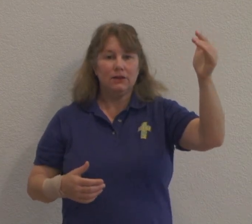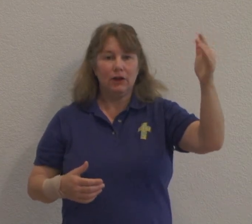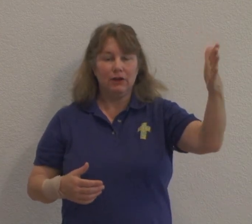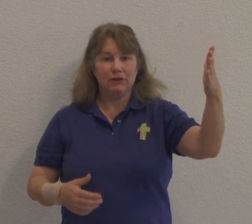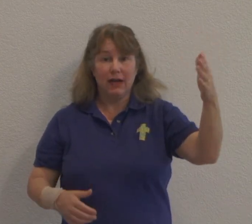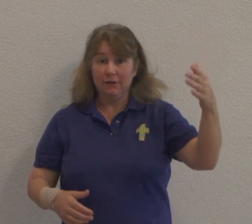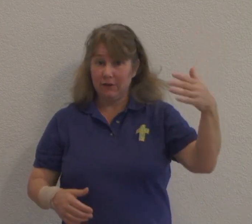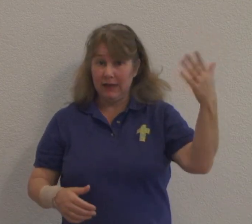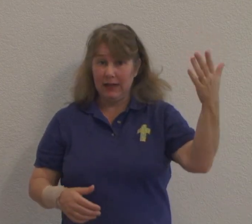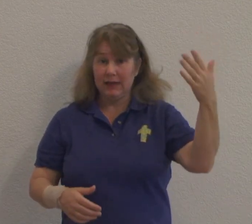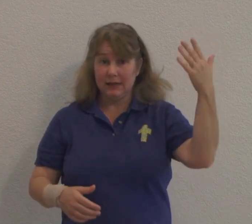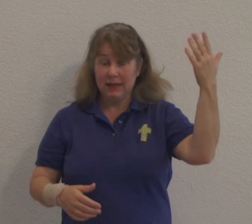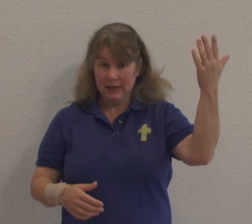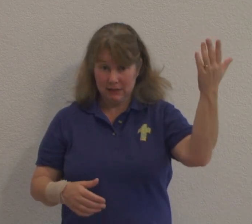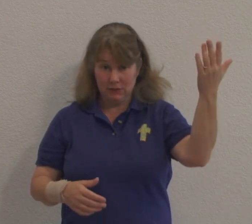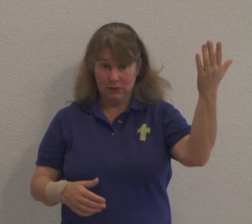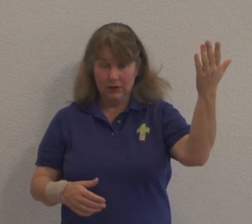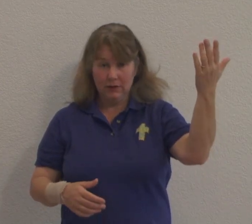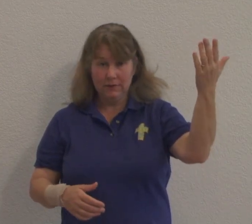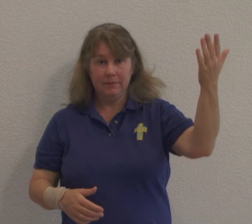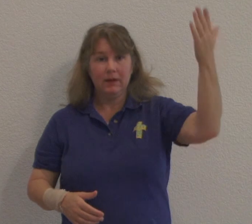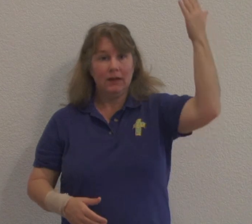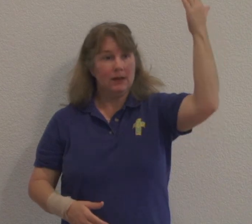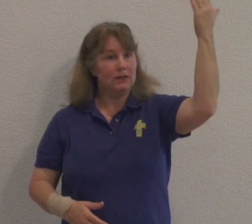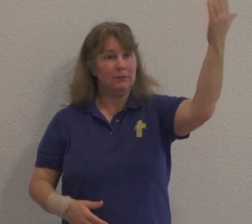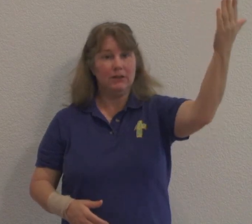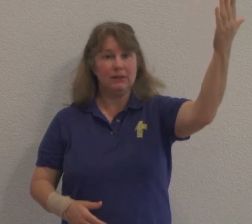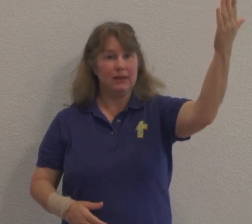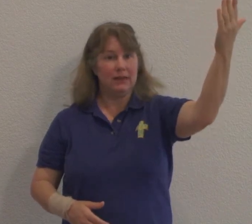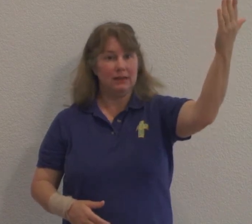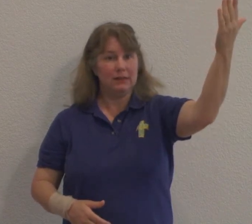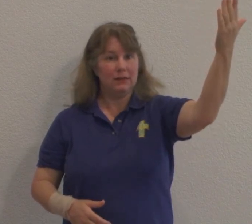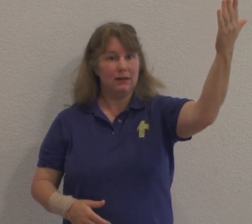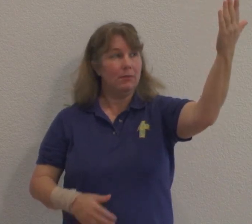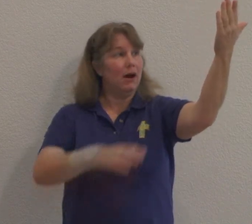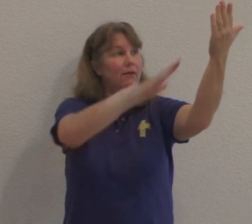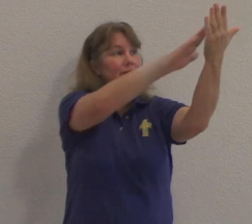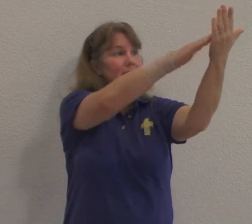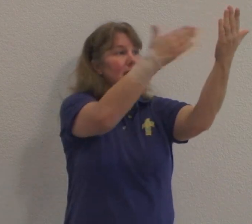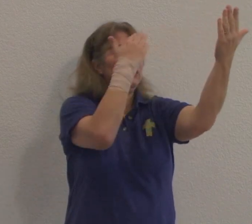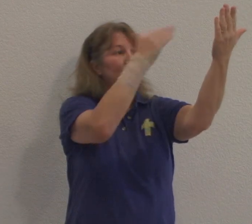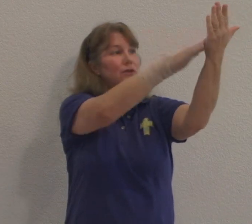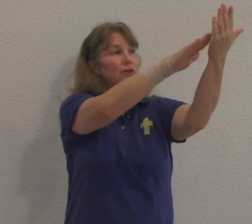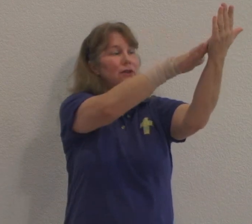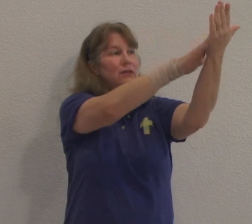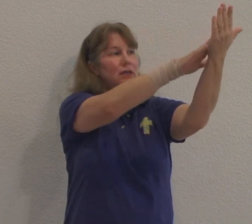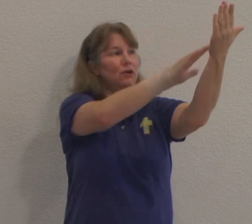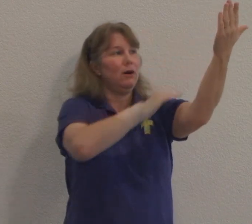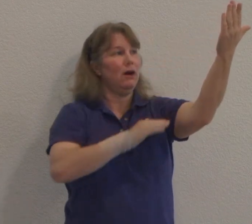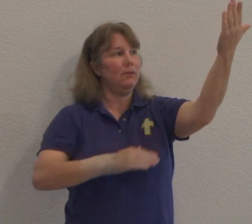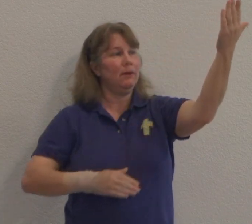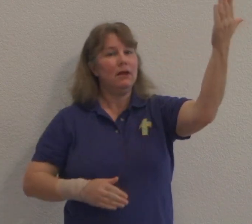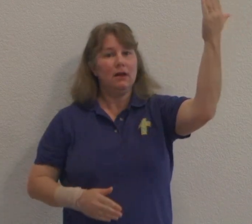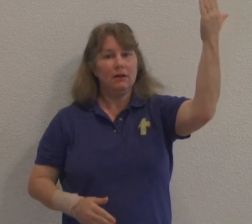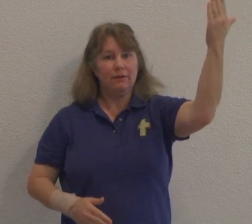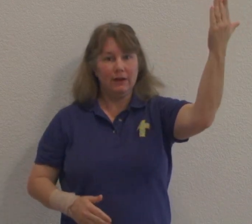So your sign for He, as in He is Lord, is going to be just like this. Palm facing you, so you can see your palm. Fingers